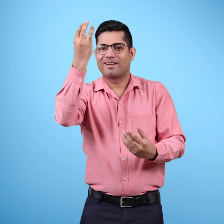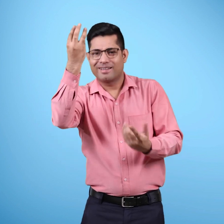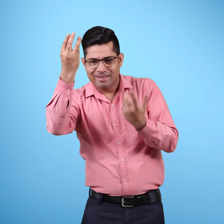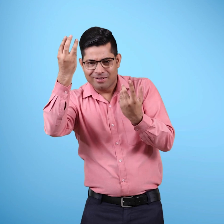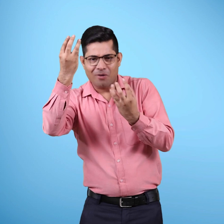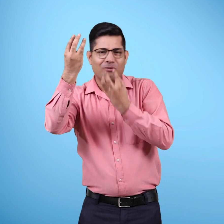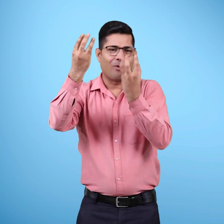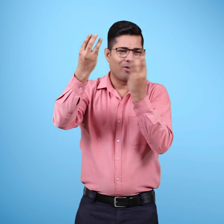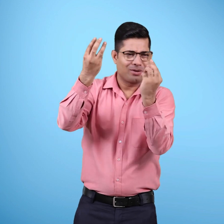flower,